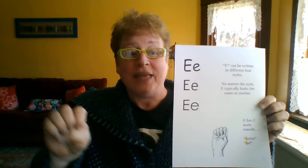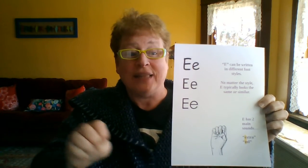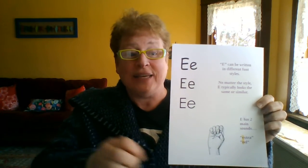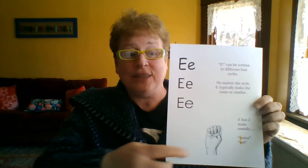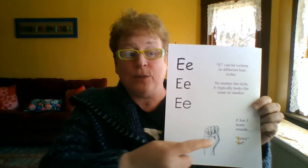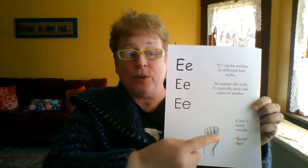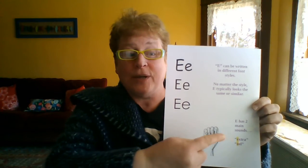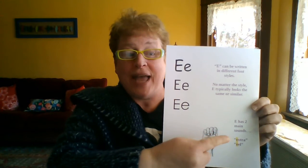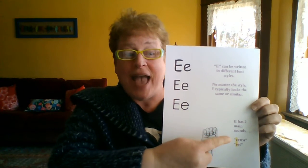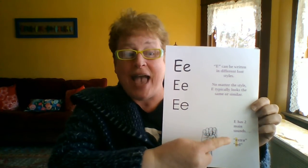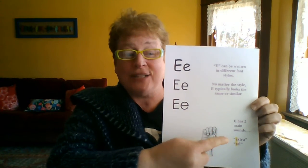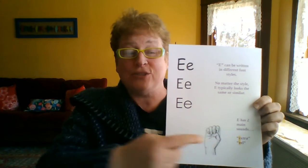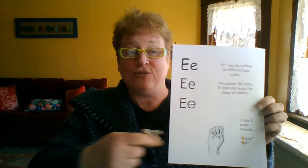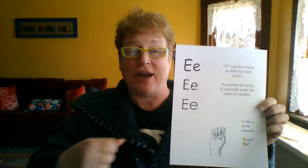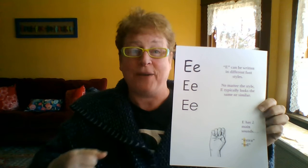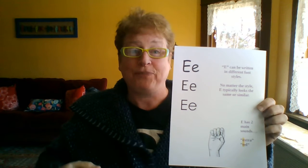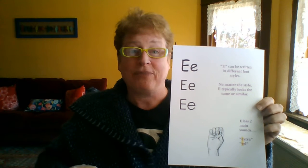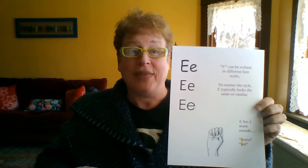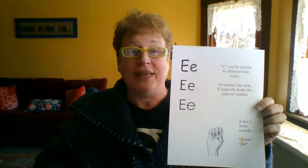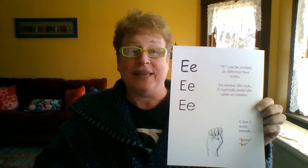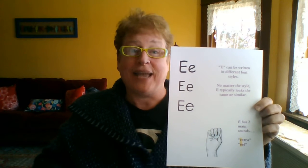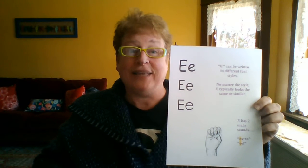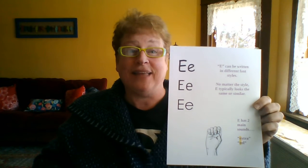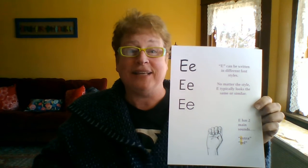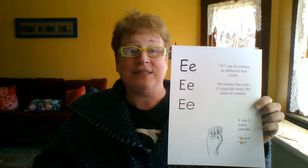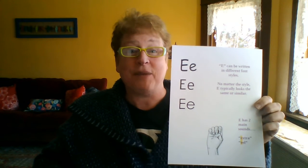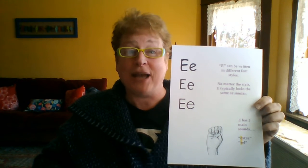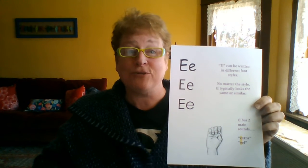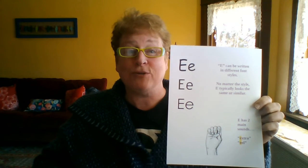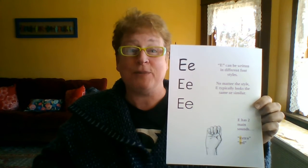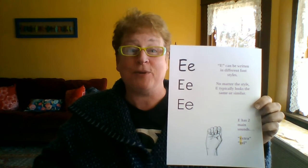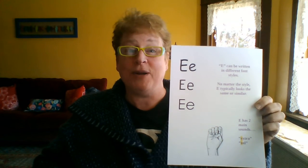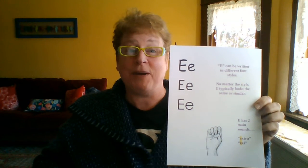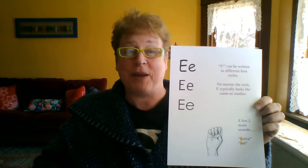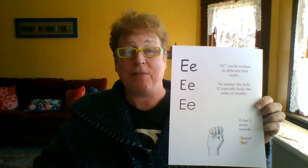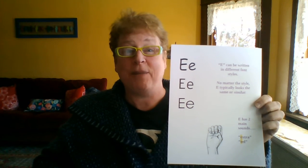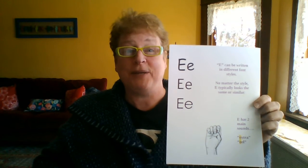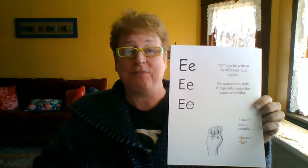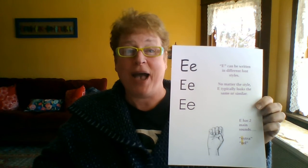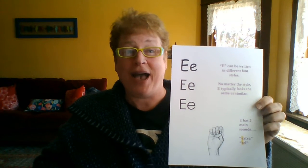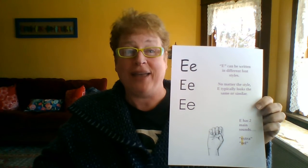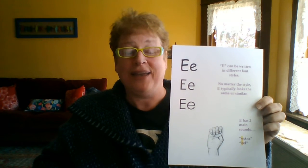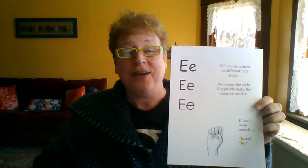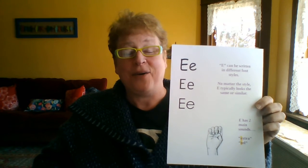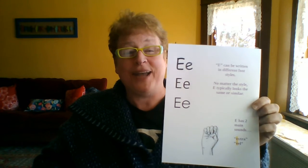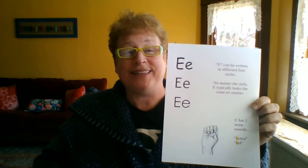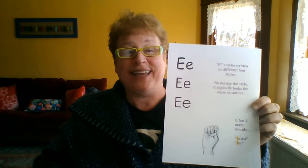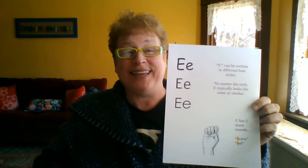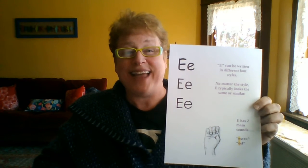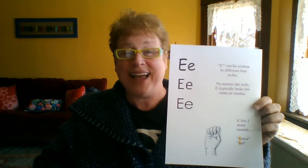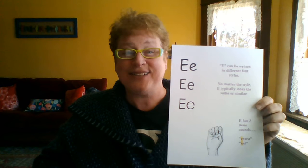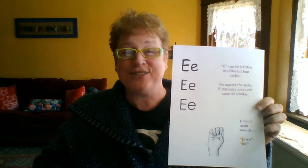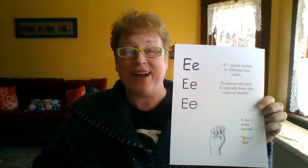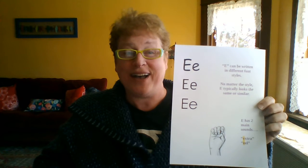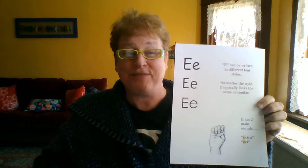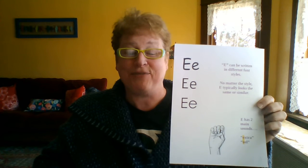like in the word extra. Like I'd like some extra whipped cream on my pumpkin pie, or I'd like an extra hug before